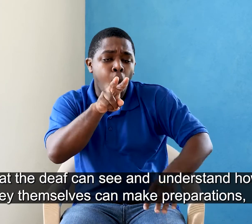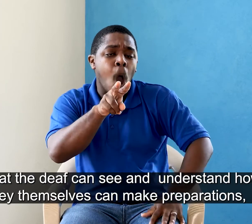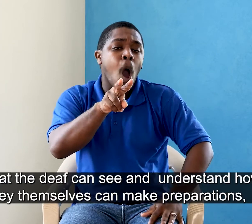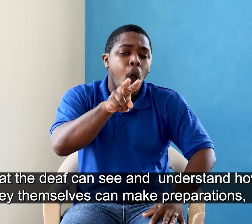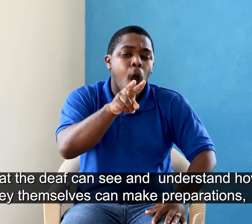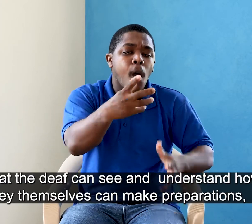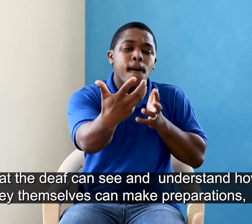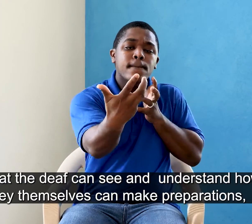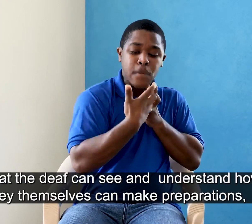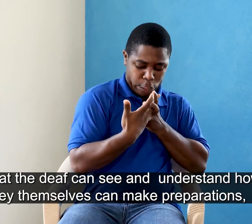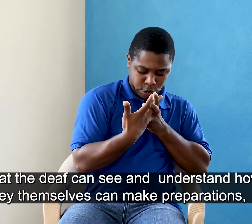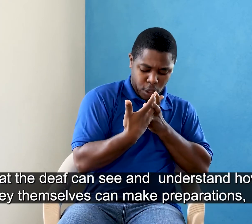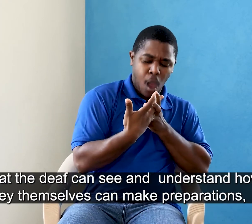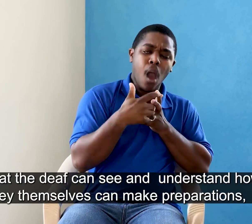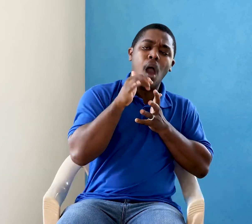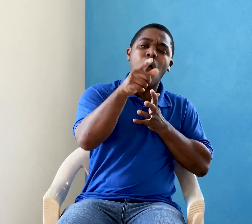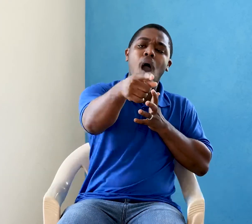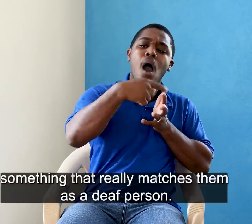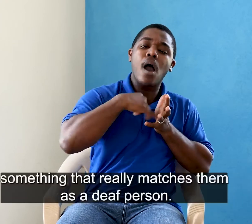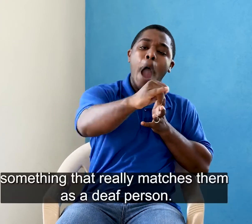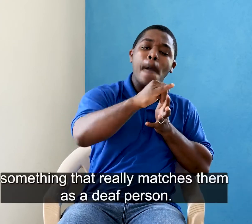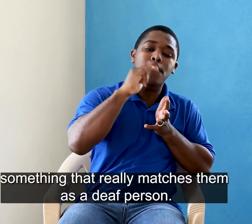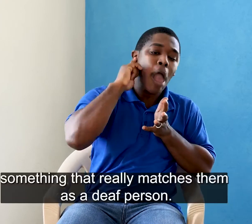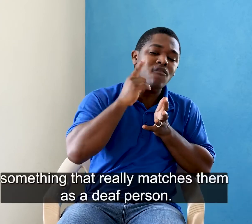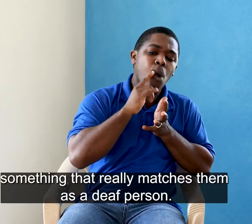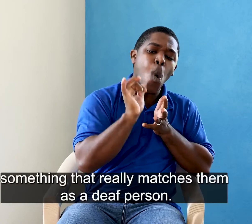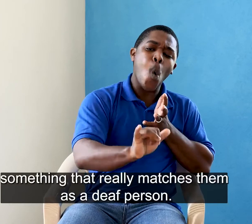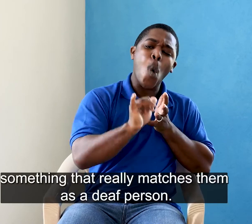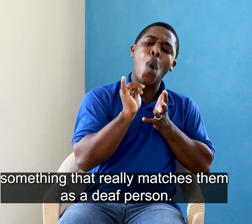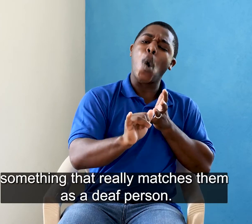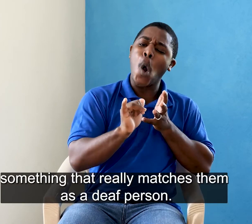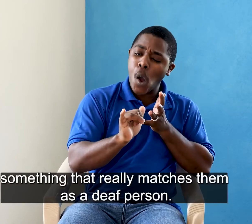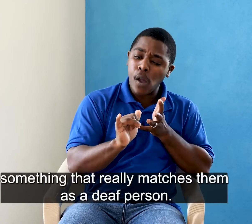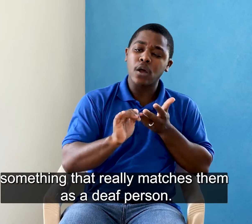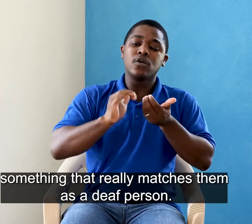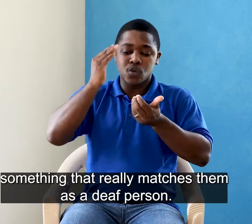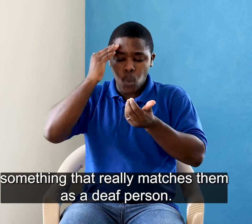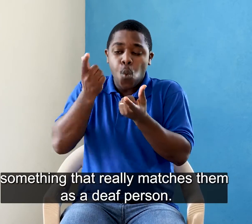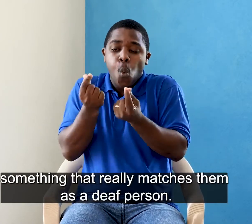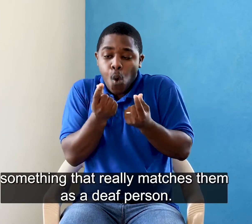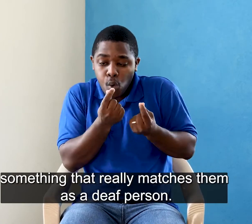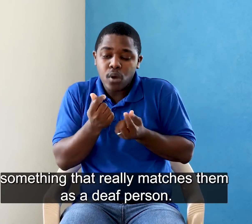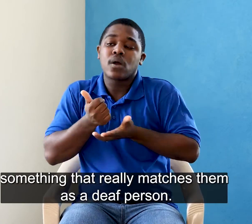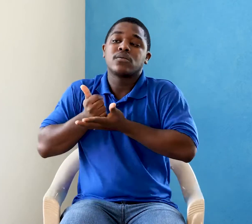can make preparations, something that really matches them as a deaf person.